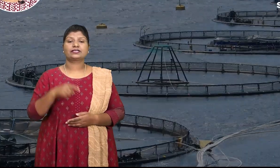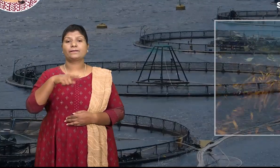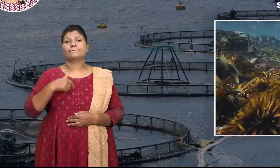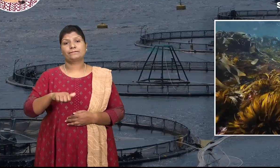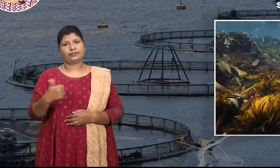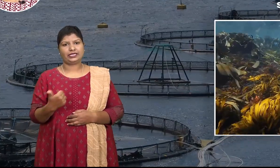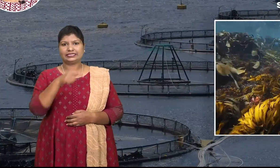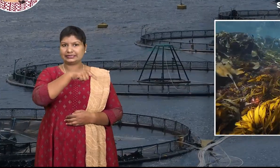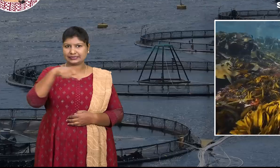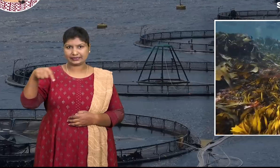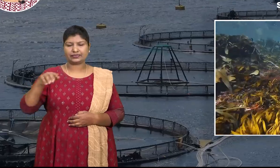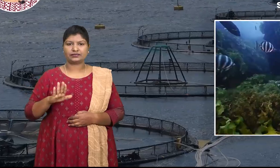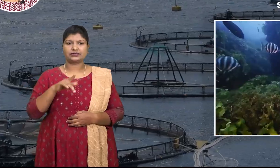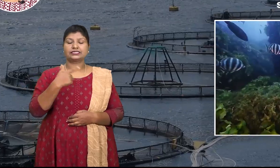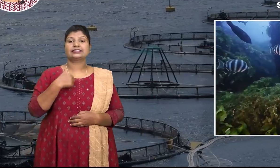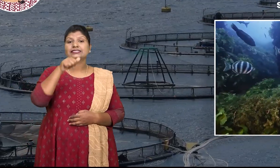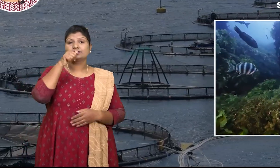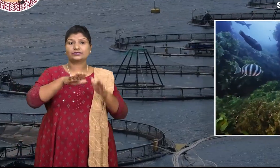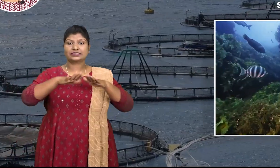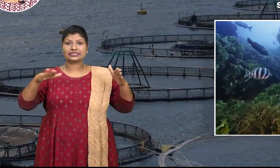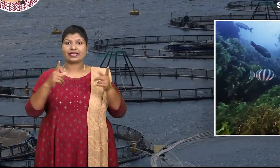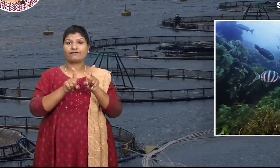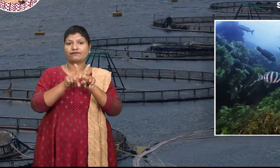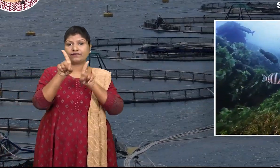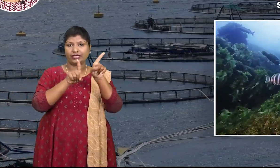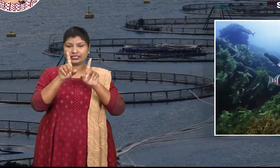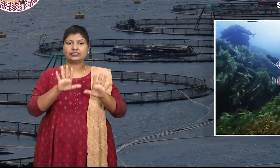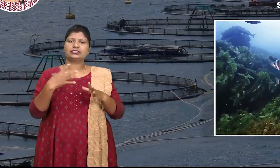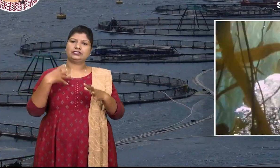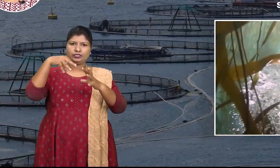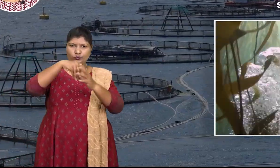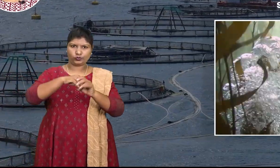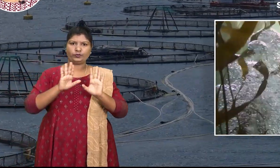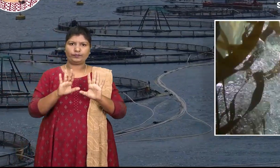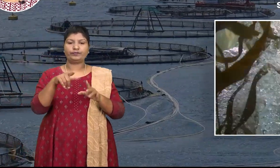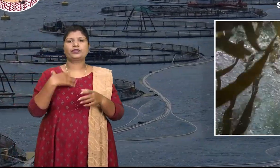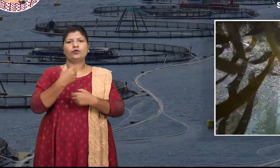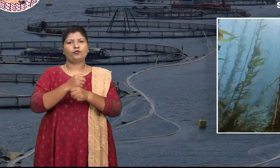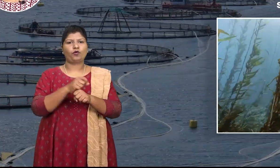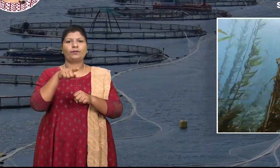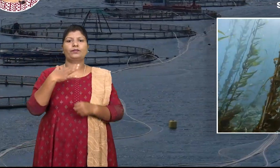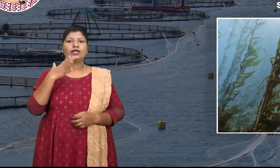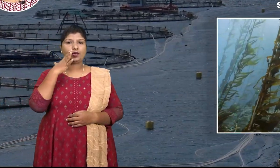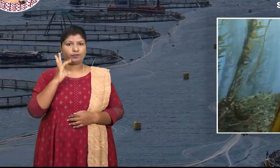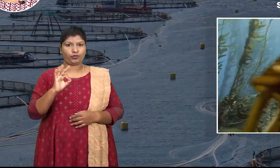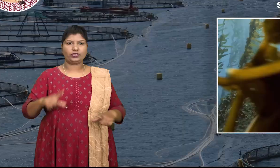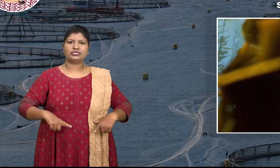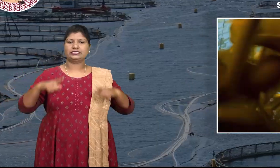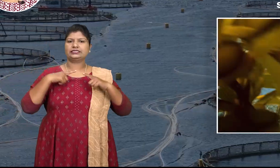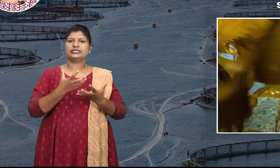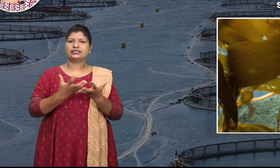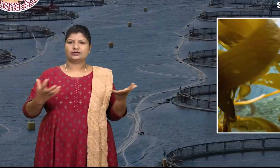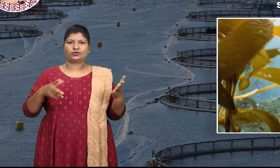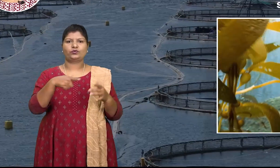Besides these, seaweeds may be included, which form an important living source